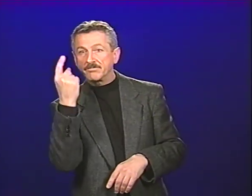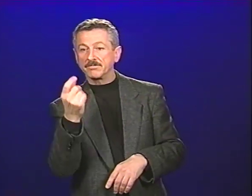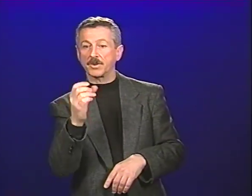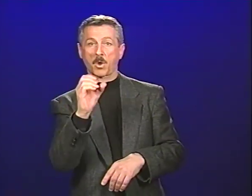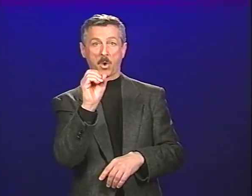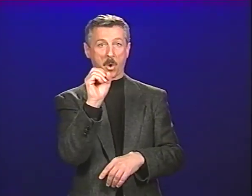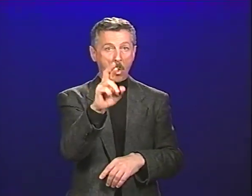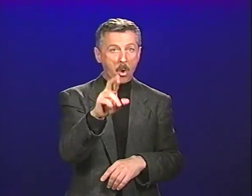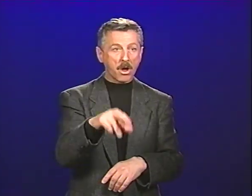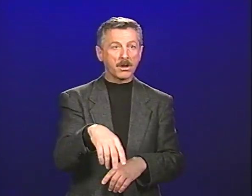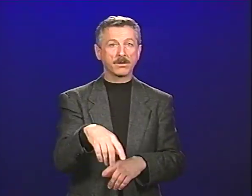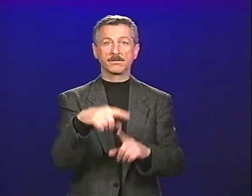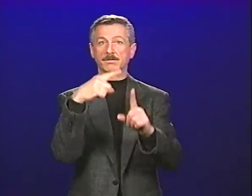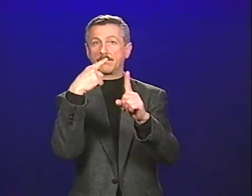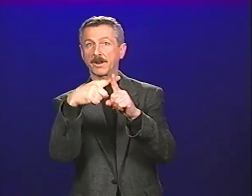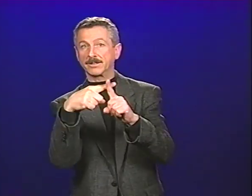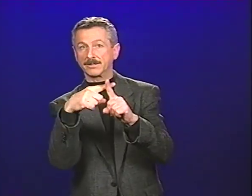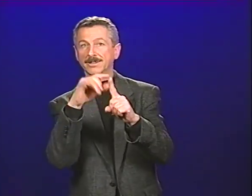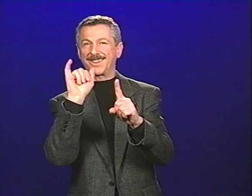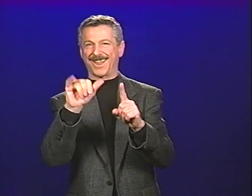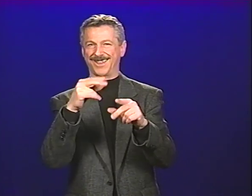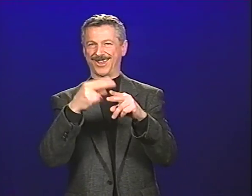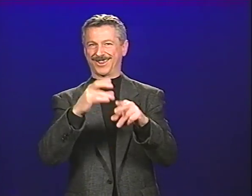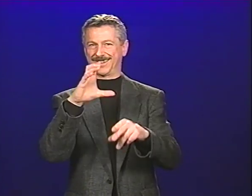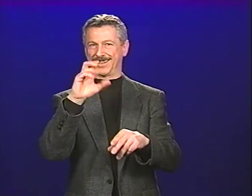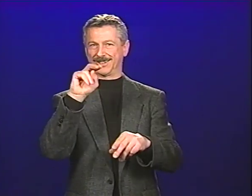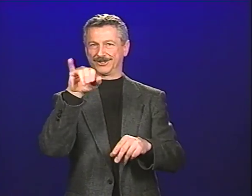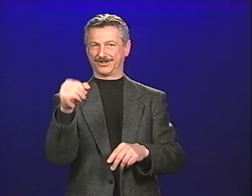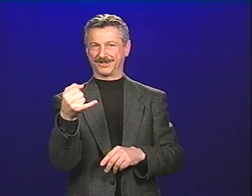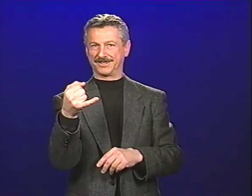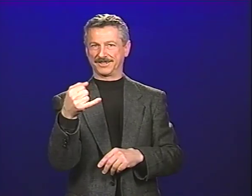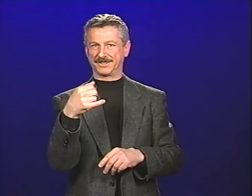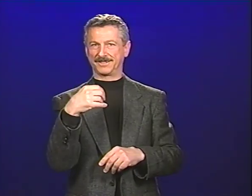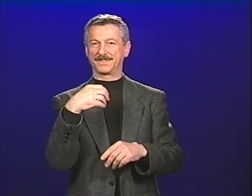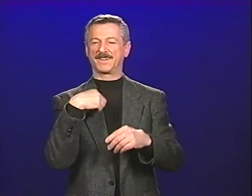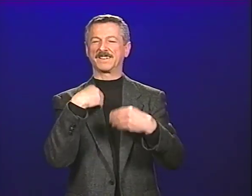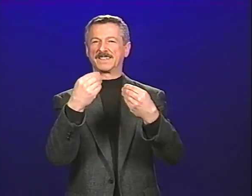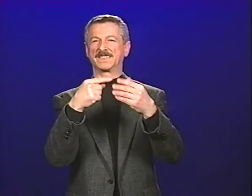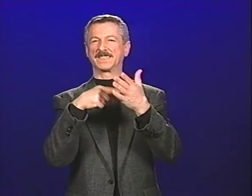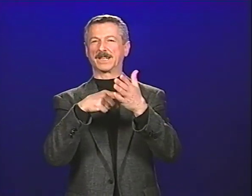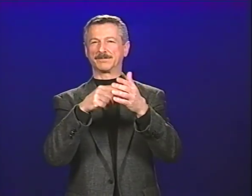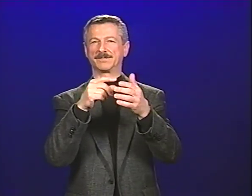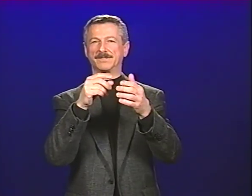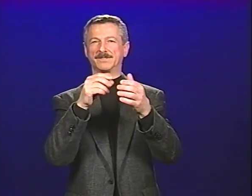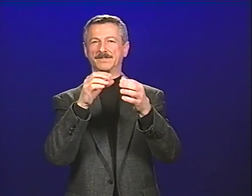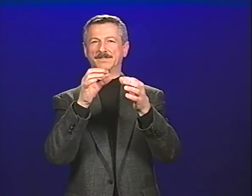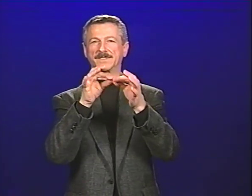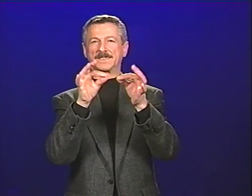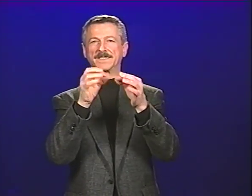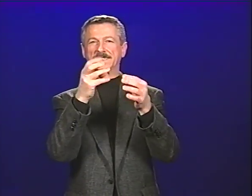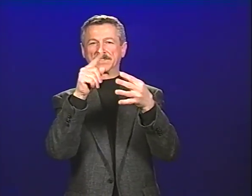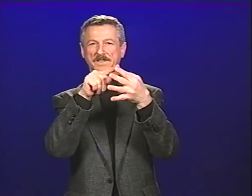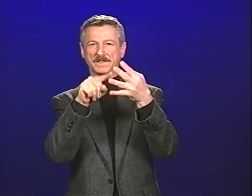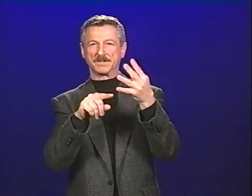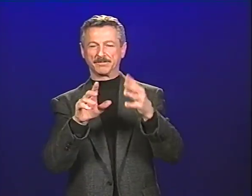but, understand, or plus. Let's look at some examples now.